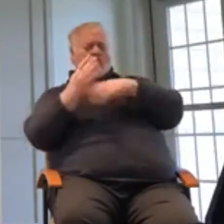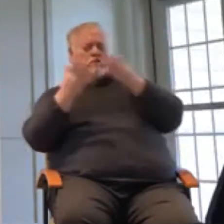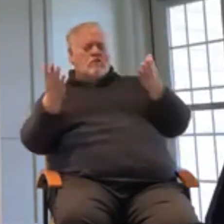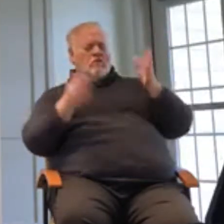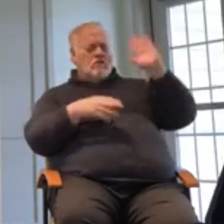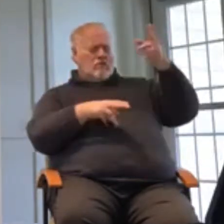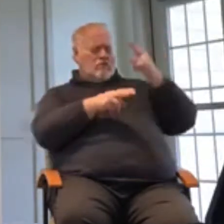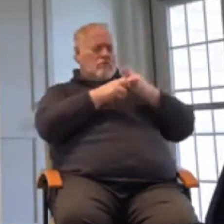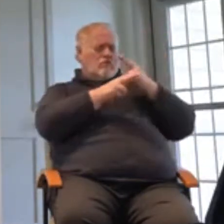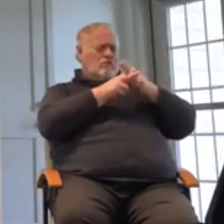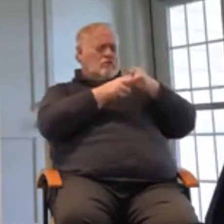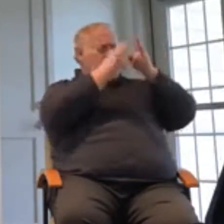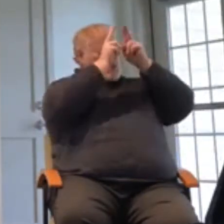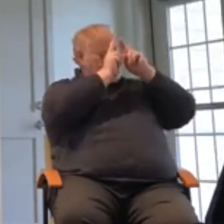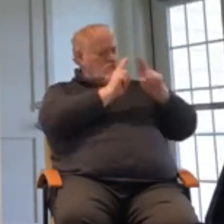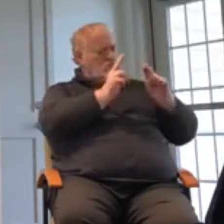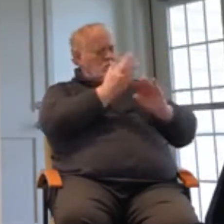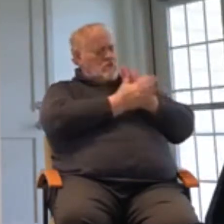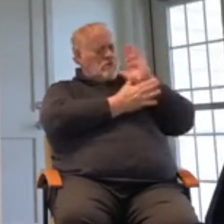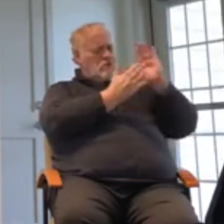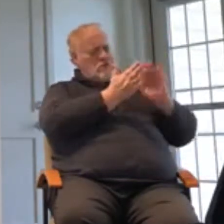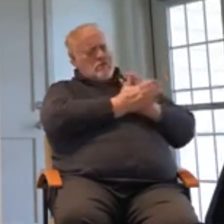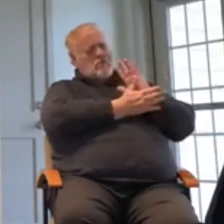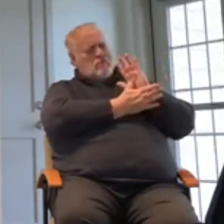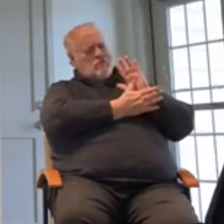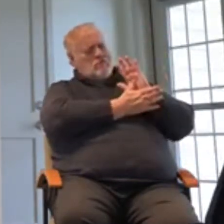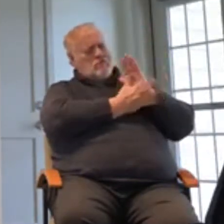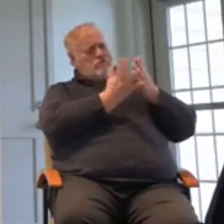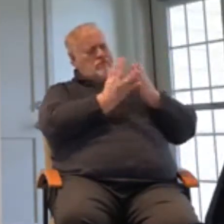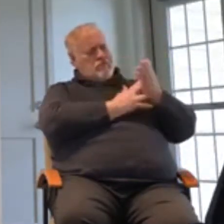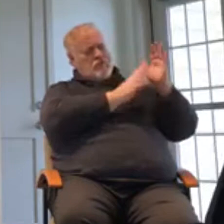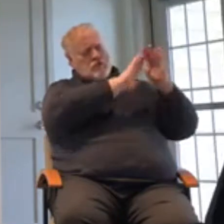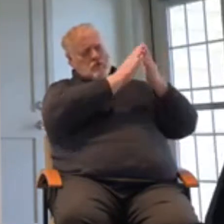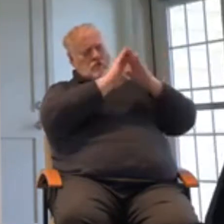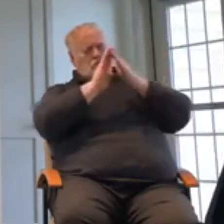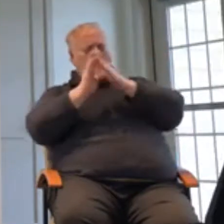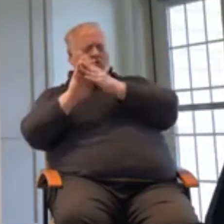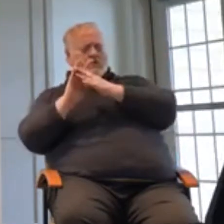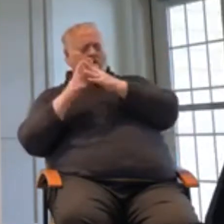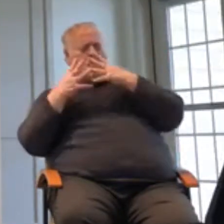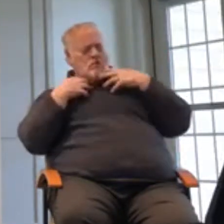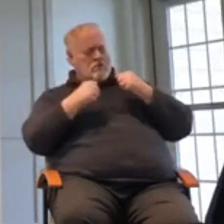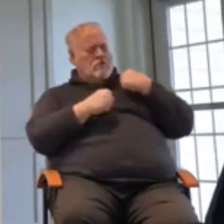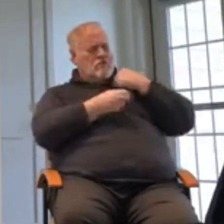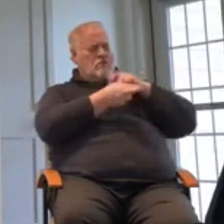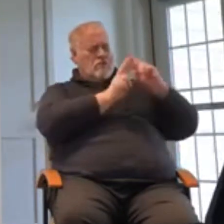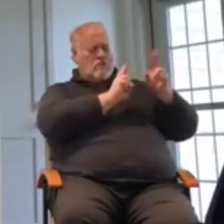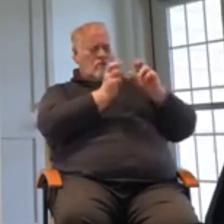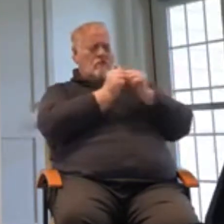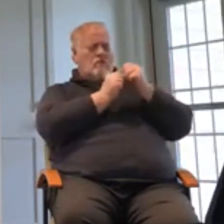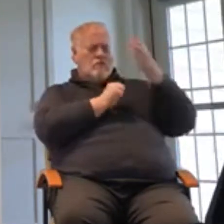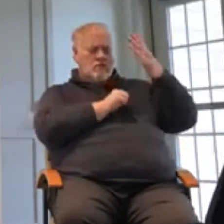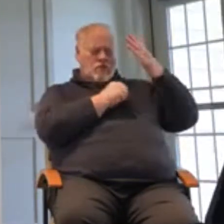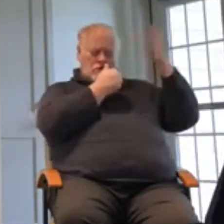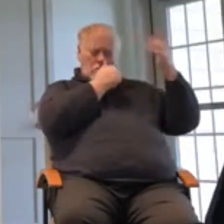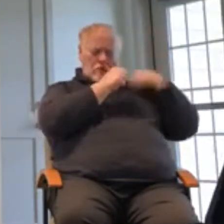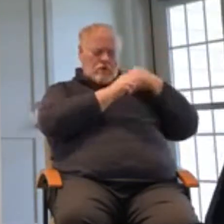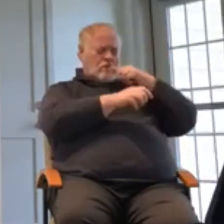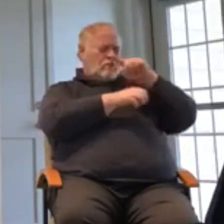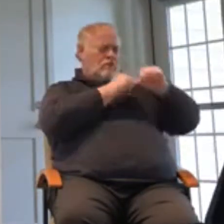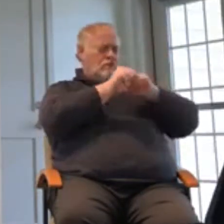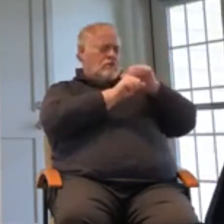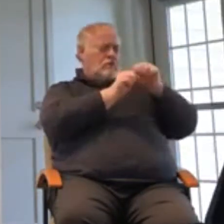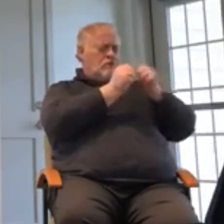name would be honored and glorified throughout the community. Strengthen our relationship with you, our fellowship with you,